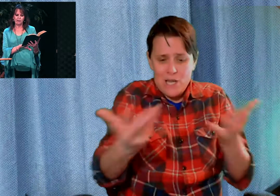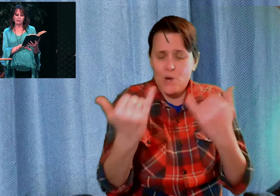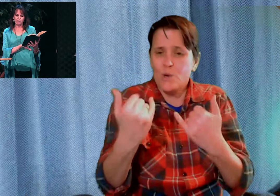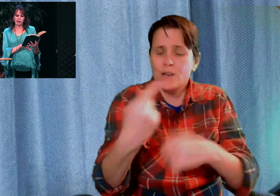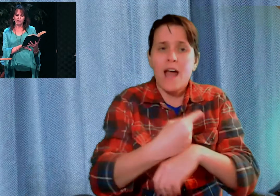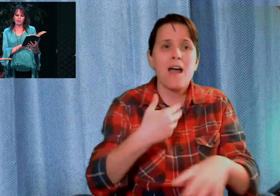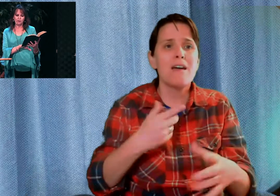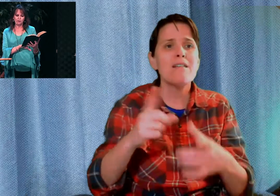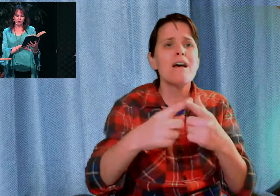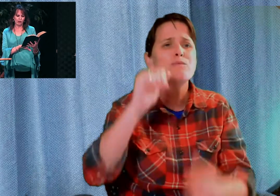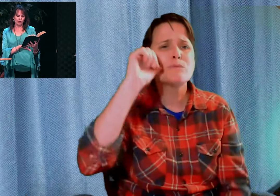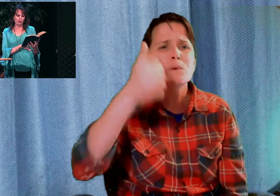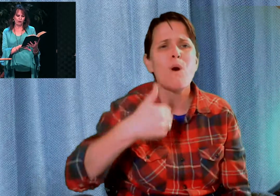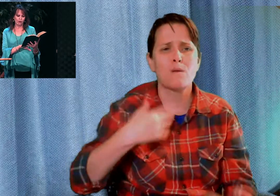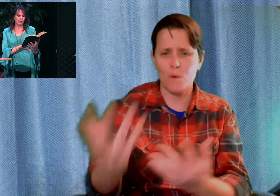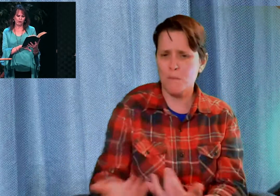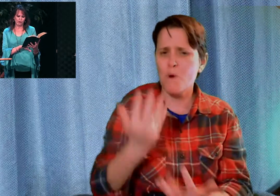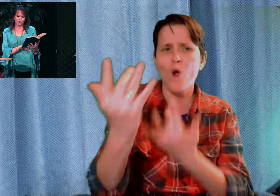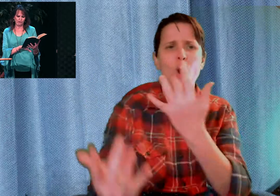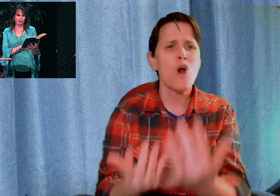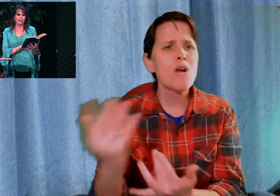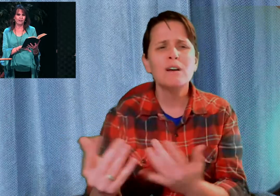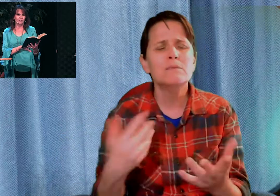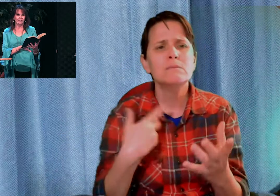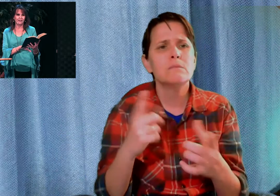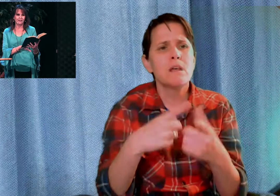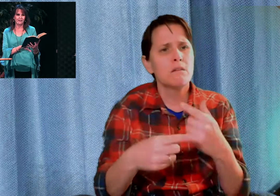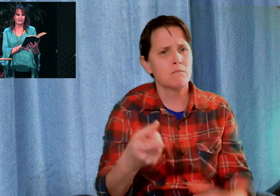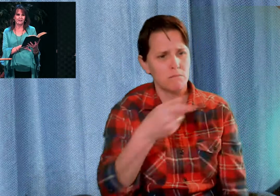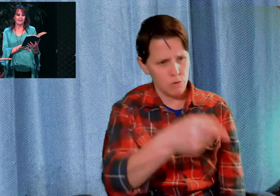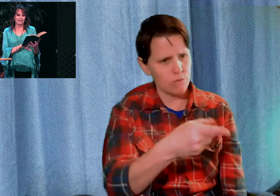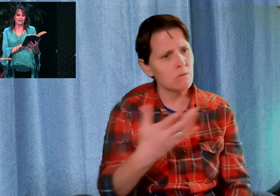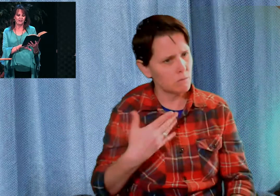not much more clothe you of little faith?